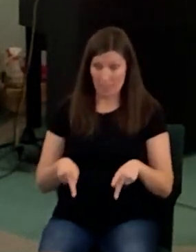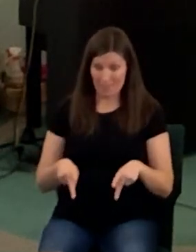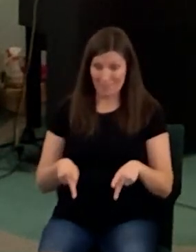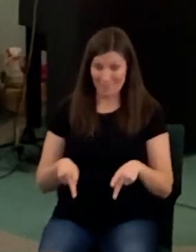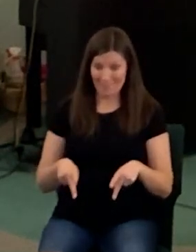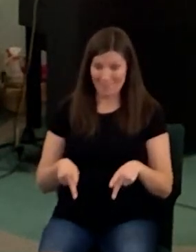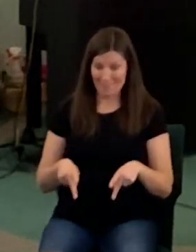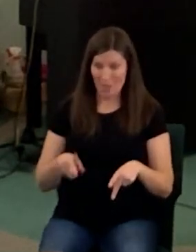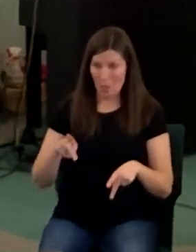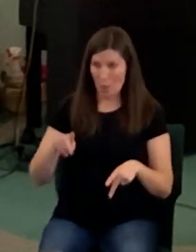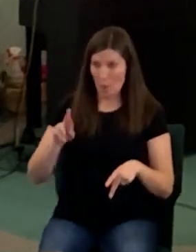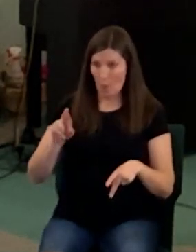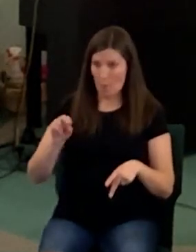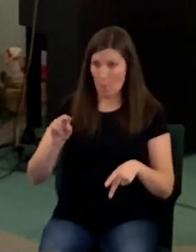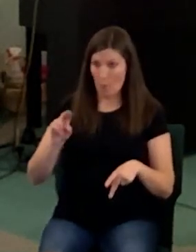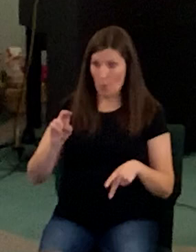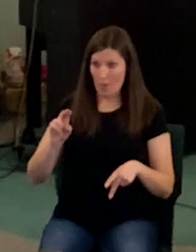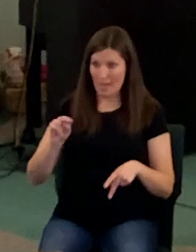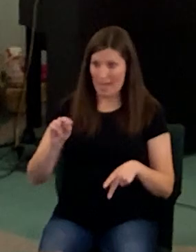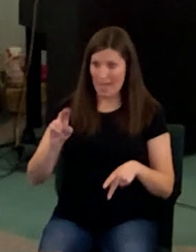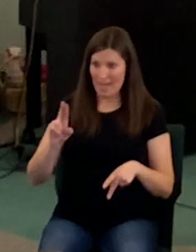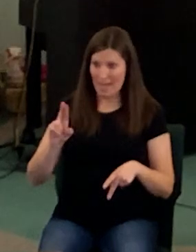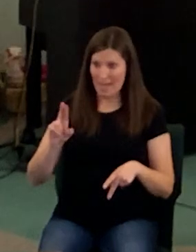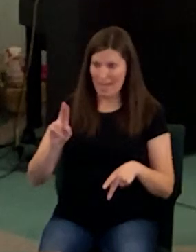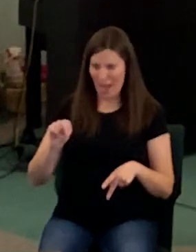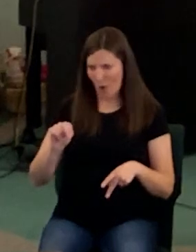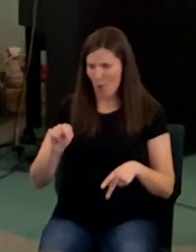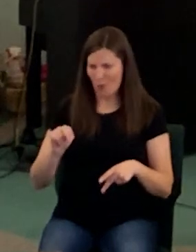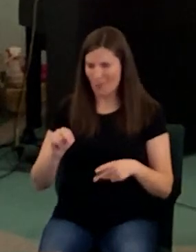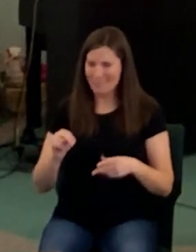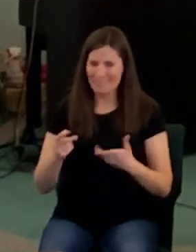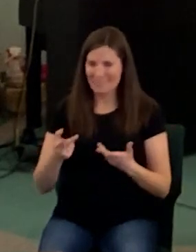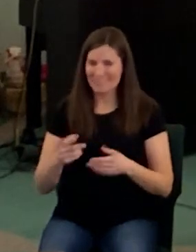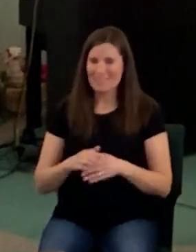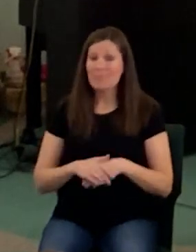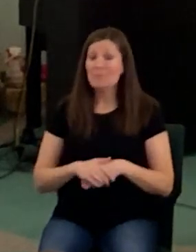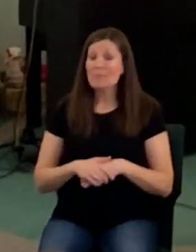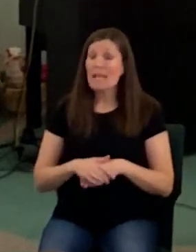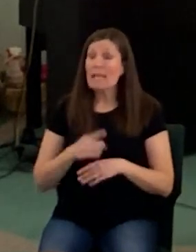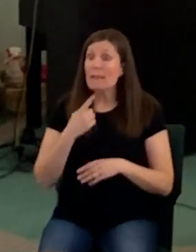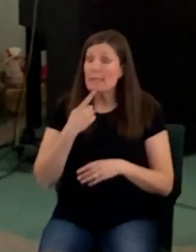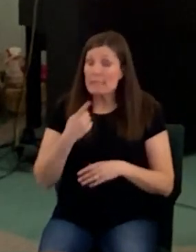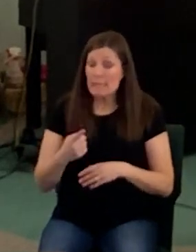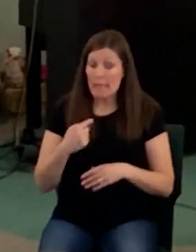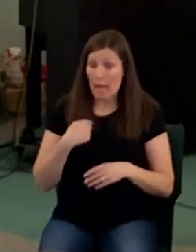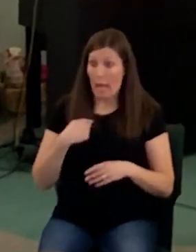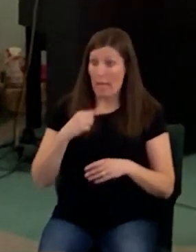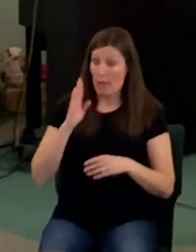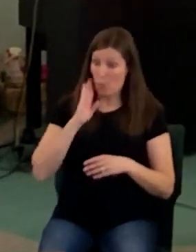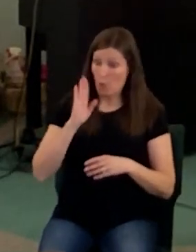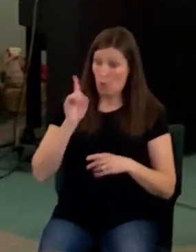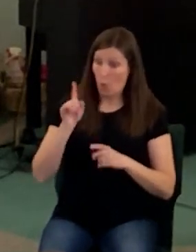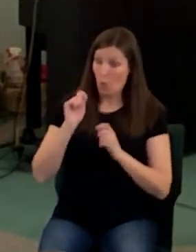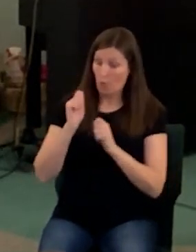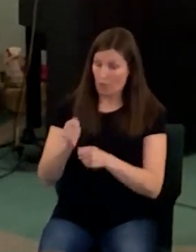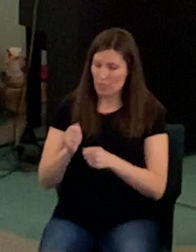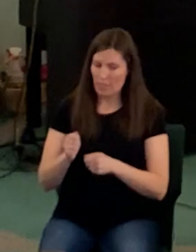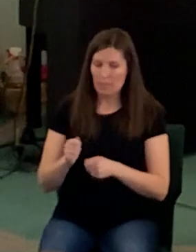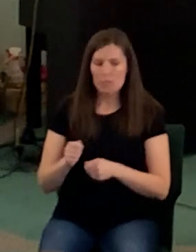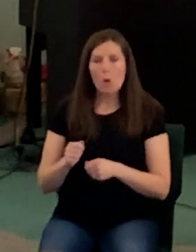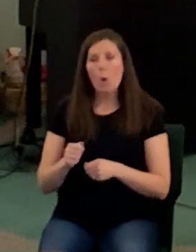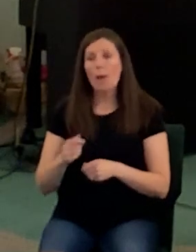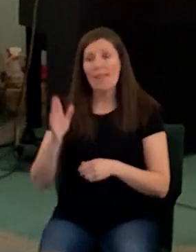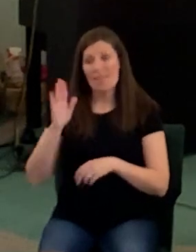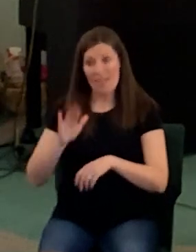pronoun. Simon Peter's decision that he was going to go fishing. Now, fishing at that time was usually done at night, a good